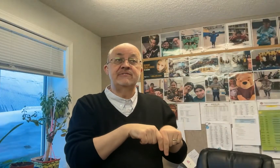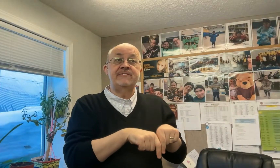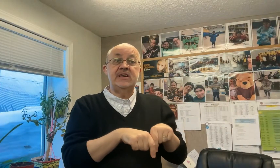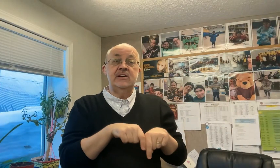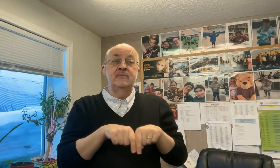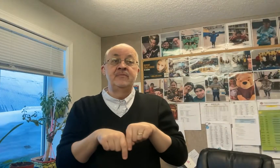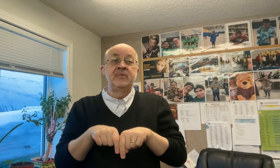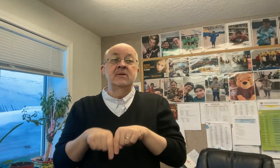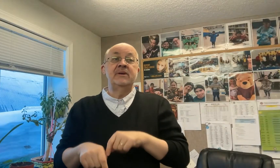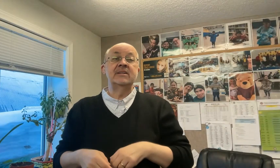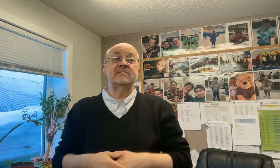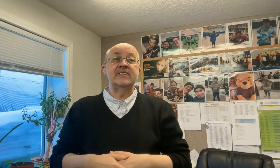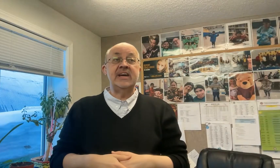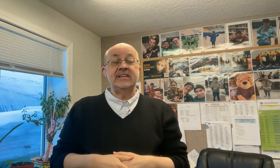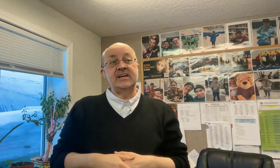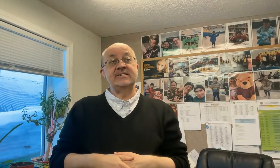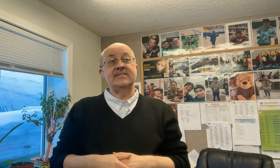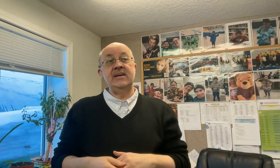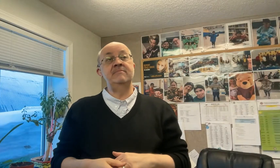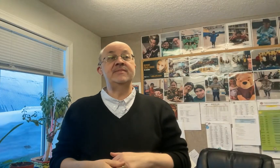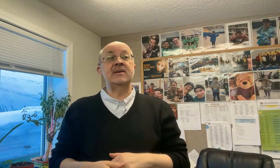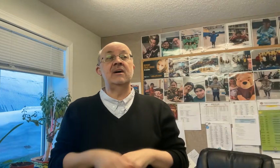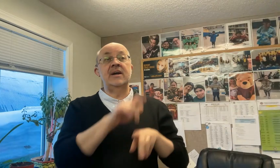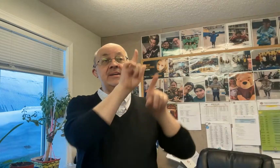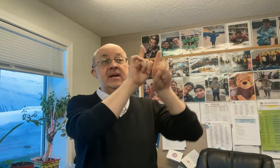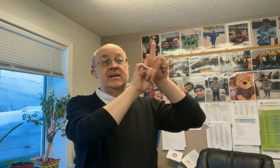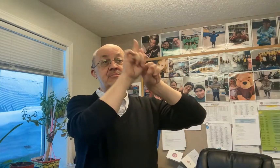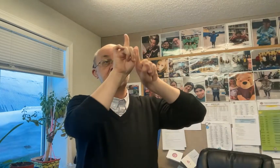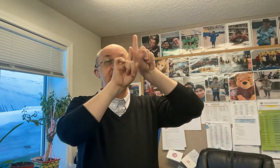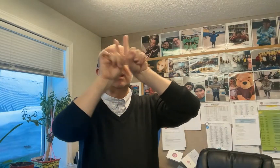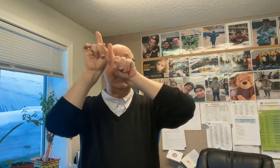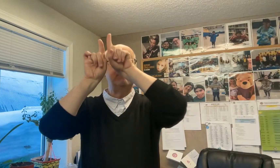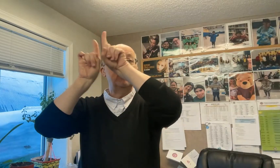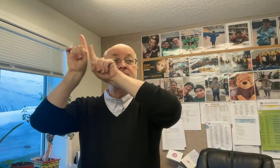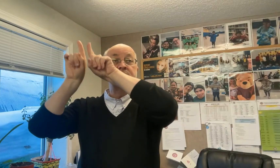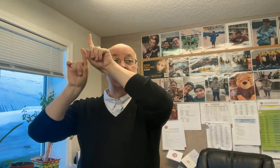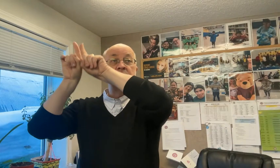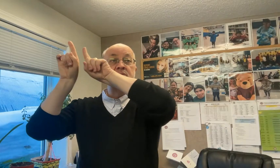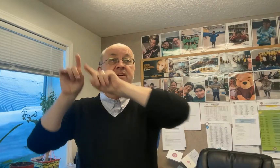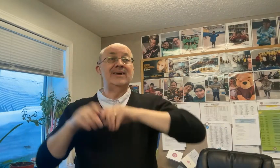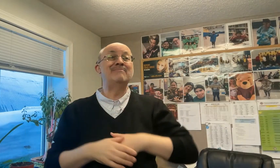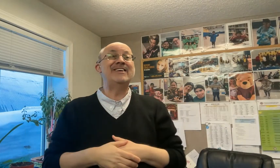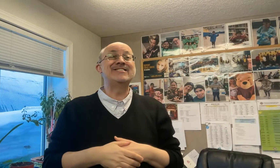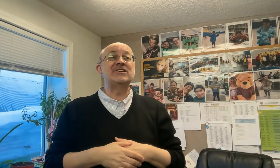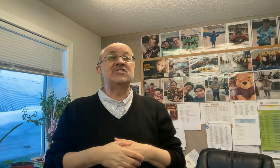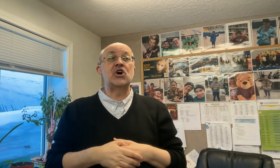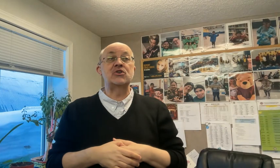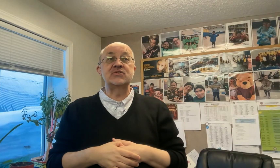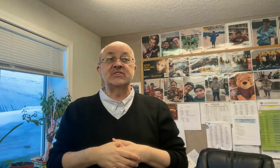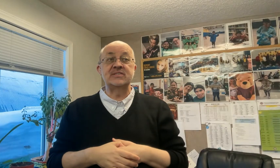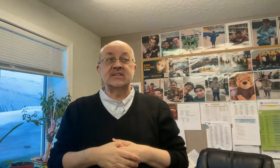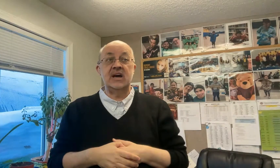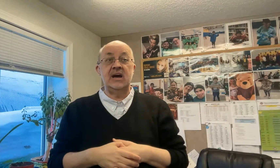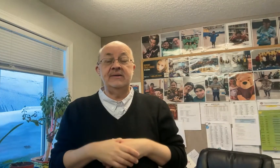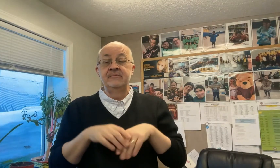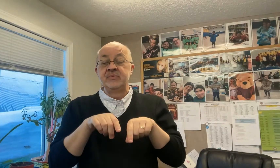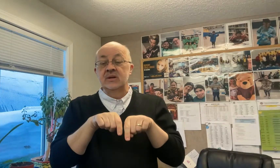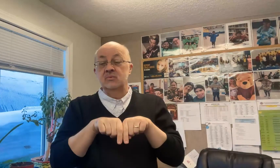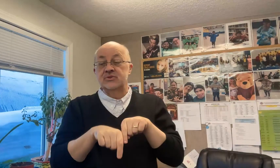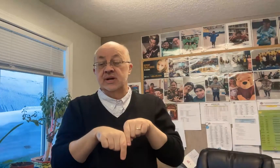feet. Because if I take that same sign and I point it upward and move it, it means stars in the sky. I'm trying to